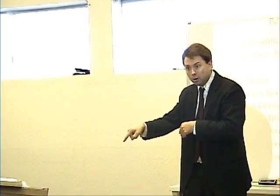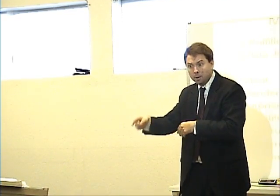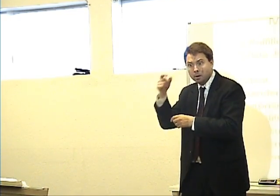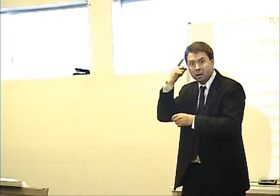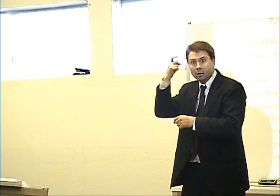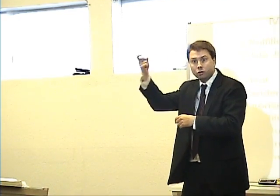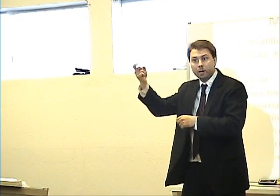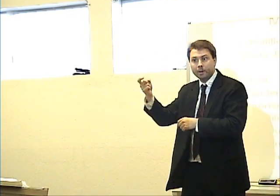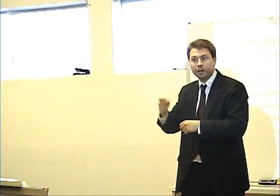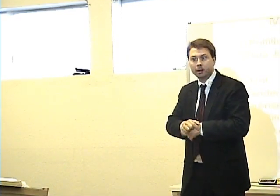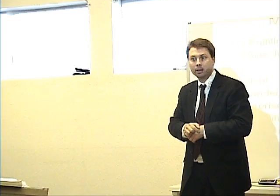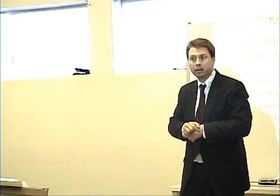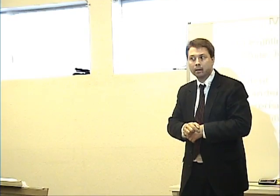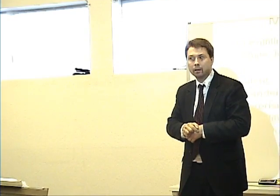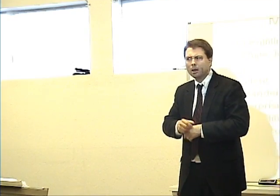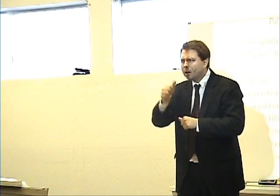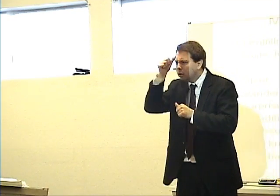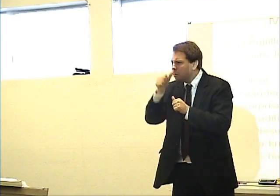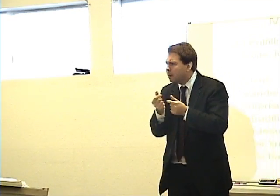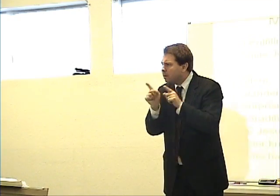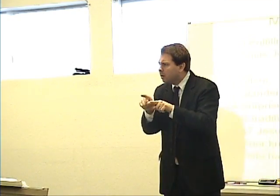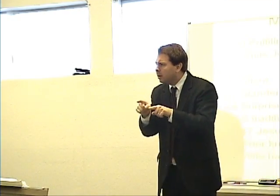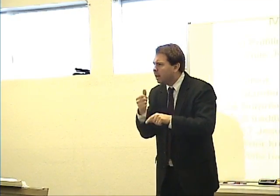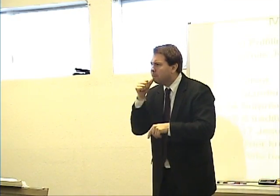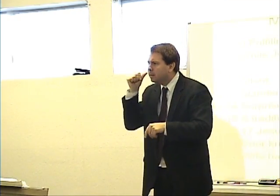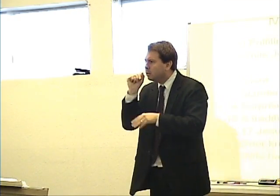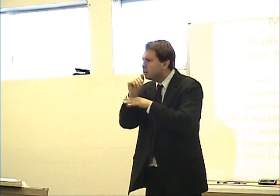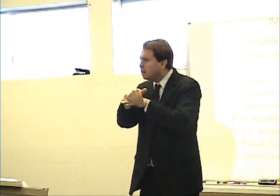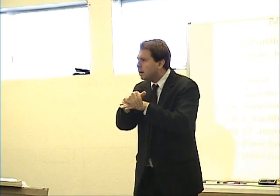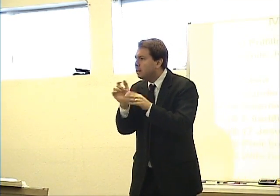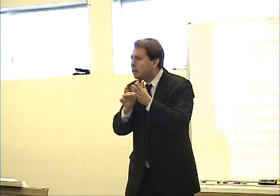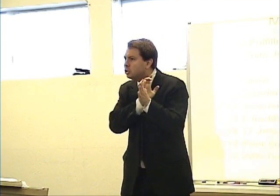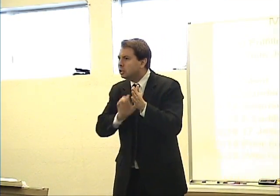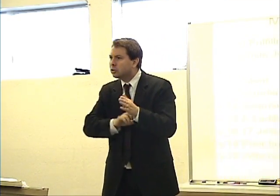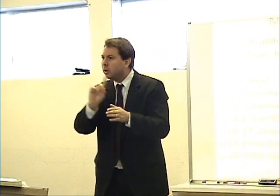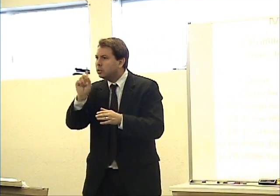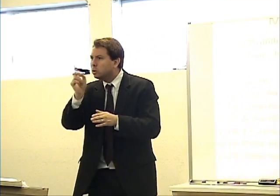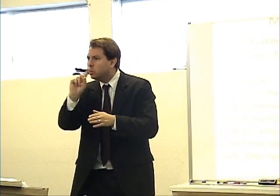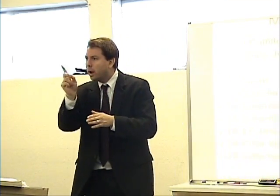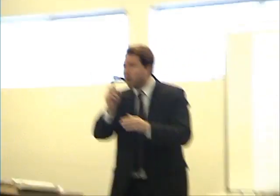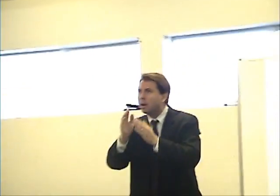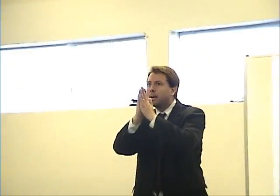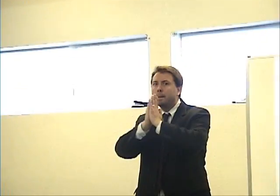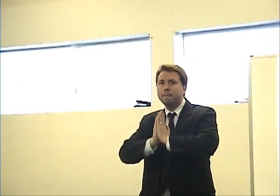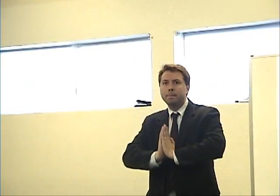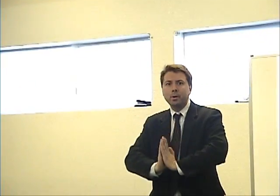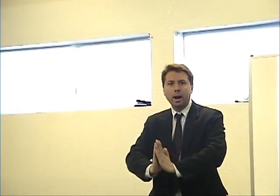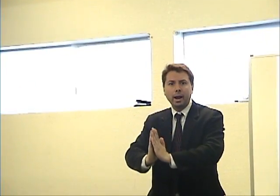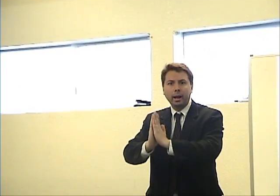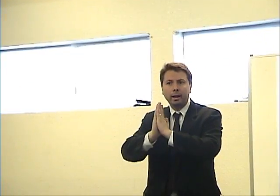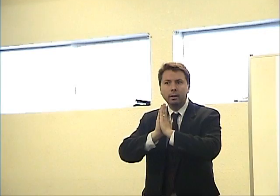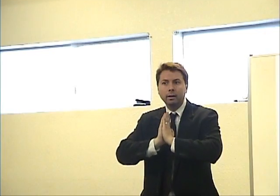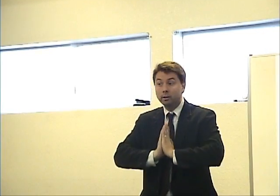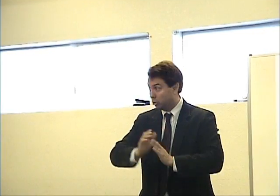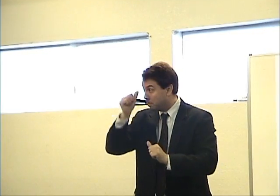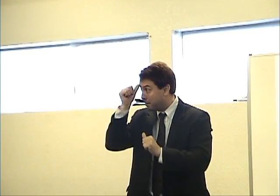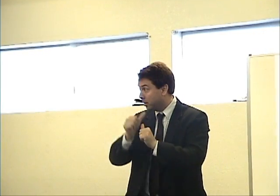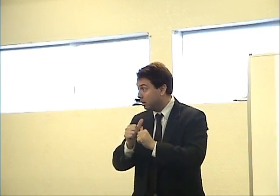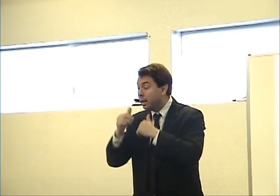him. Dreaming. Do you remember what happened yesterday night? Jesus Christ was waiting. Do you remember? He